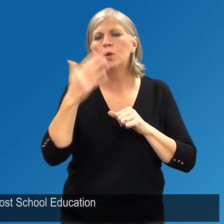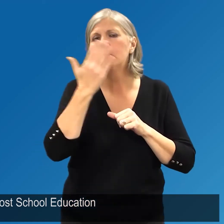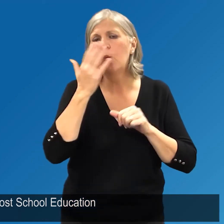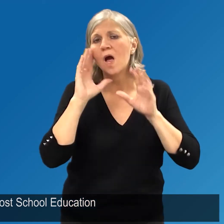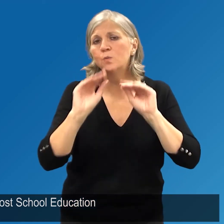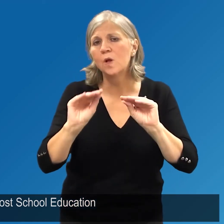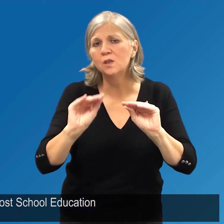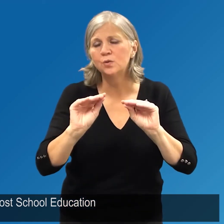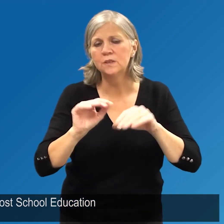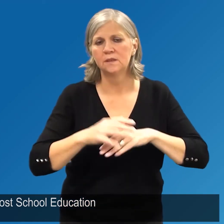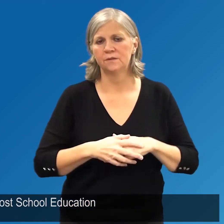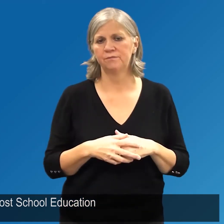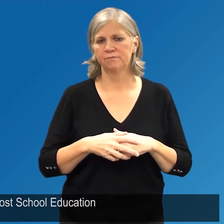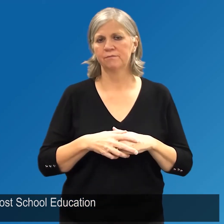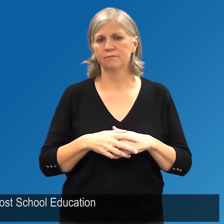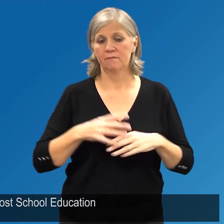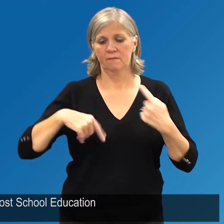Post-school education.